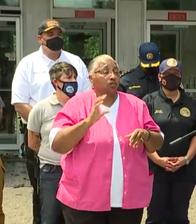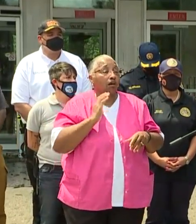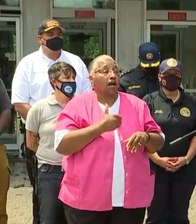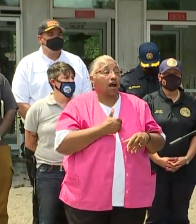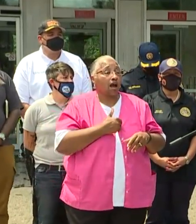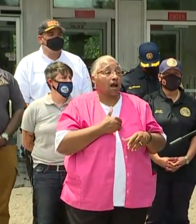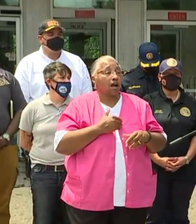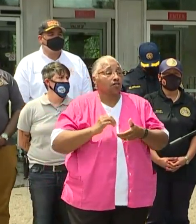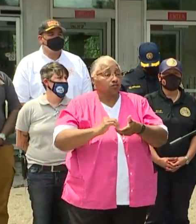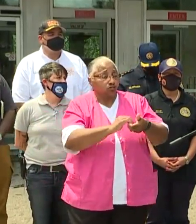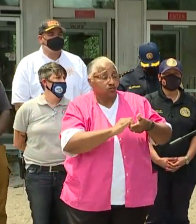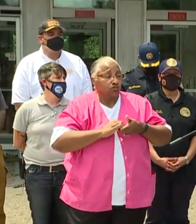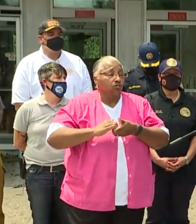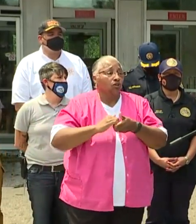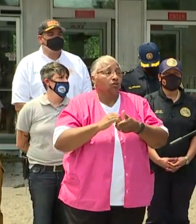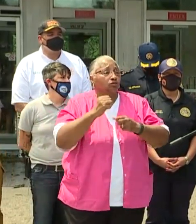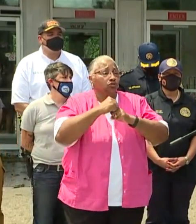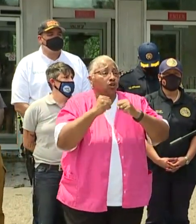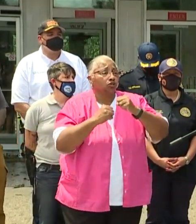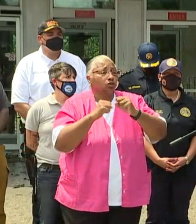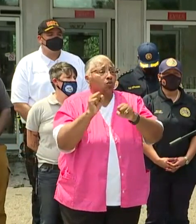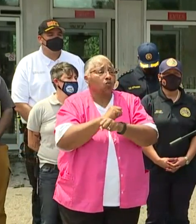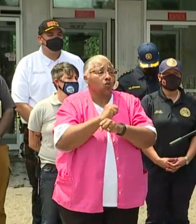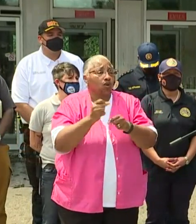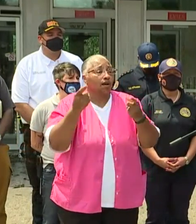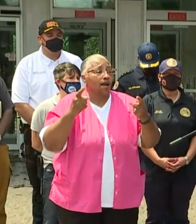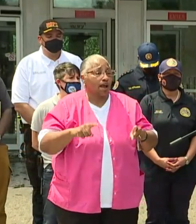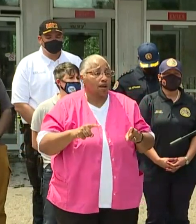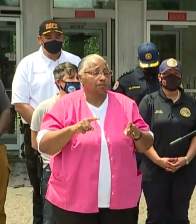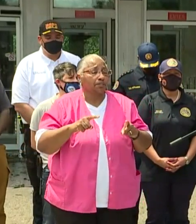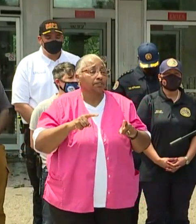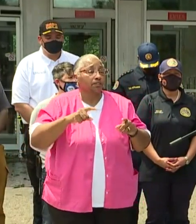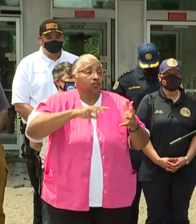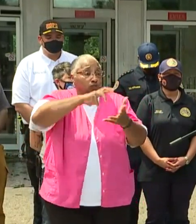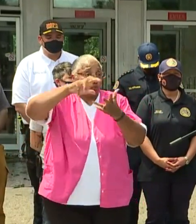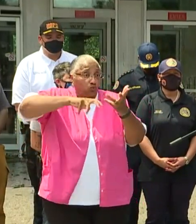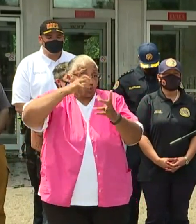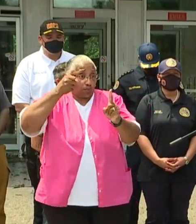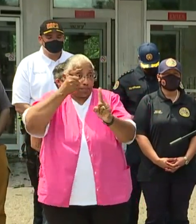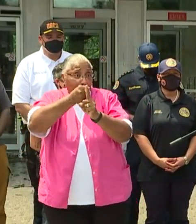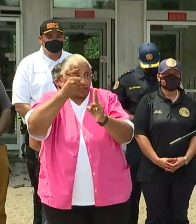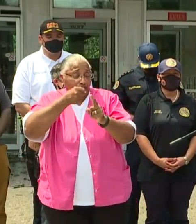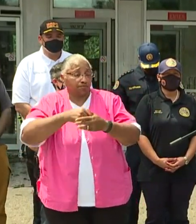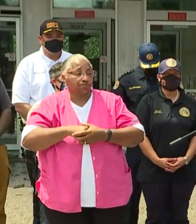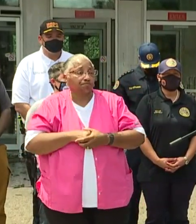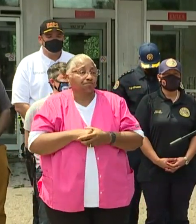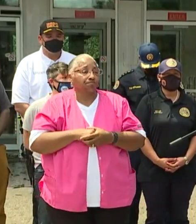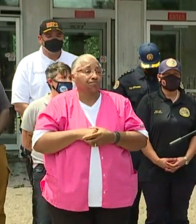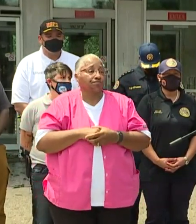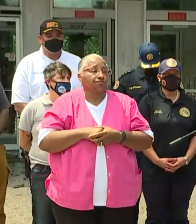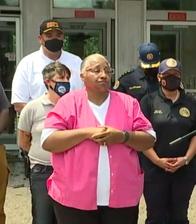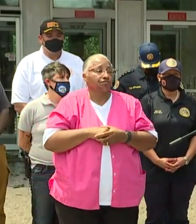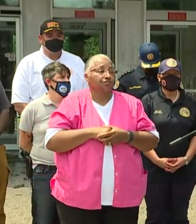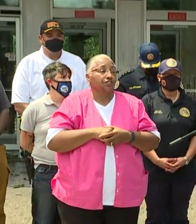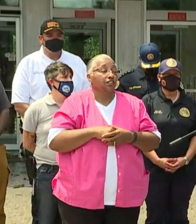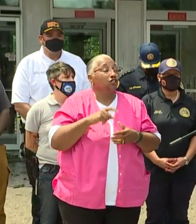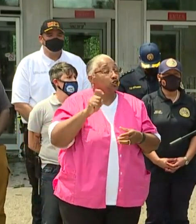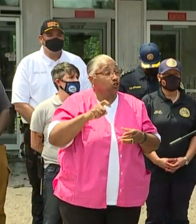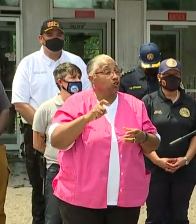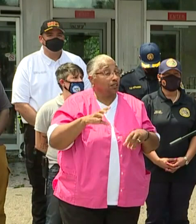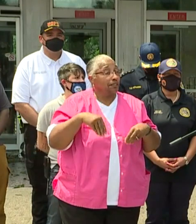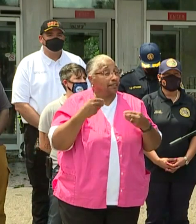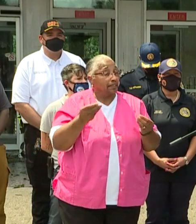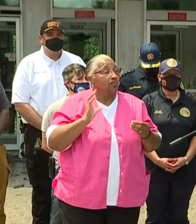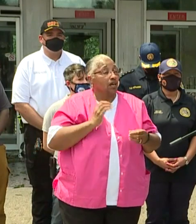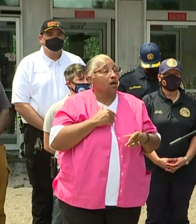infrastructure work did what it was supposed to do when a storm like this came. And that is should give our residents,